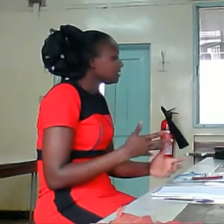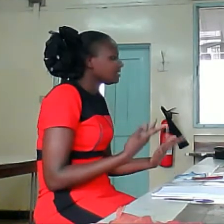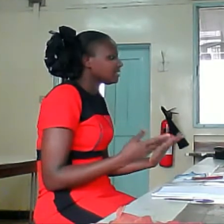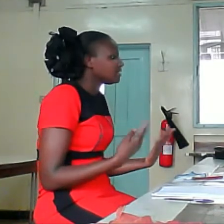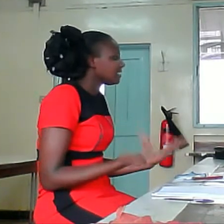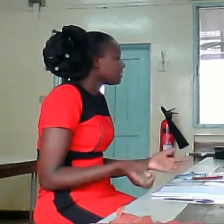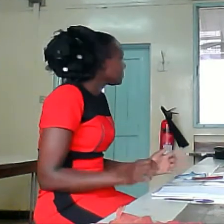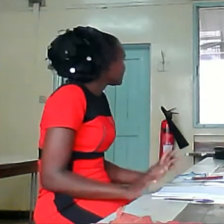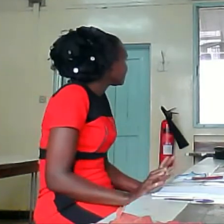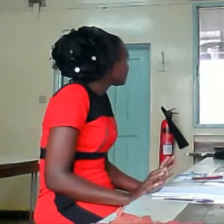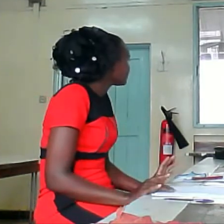Any other one?